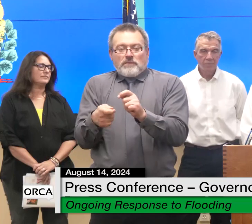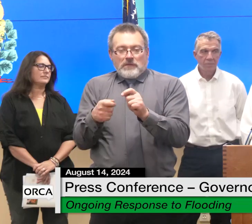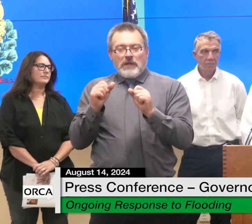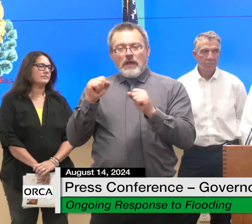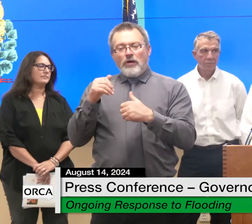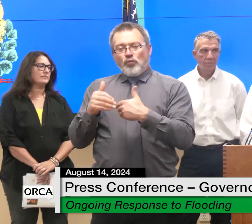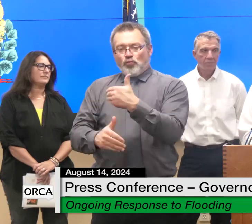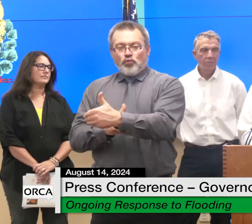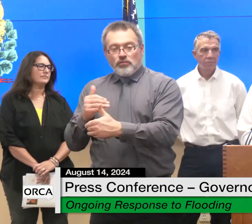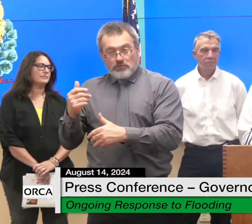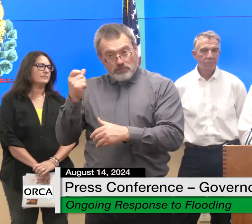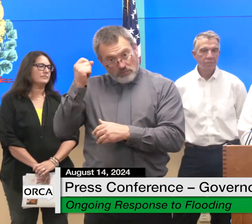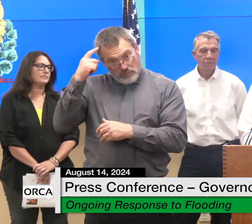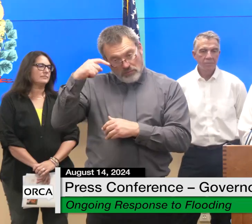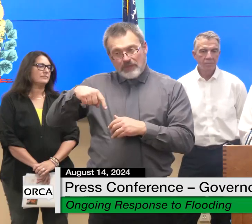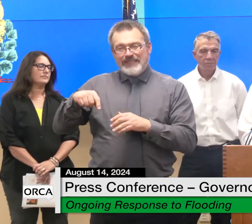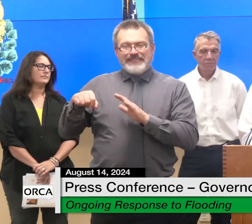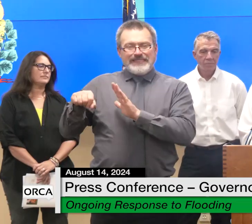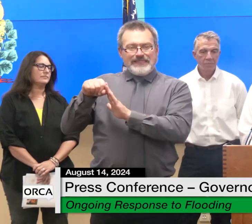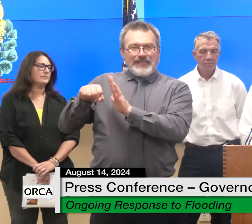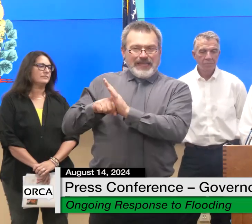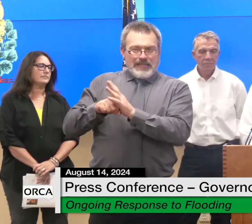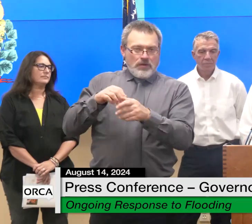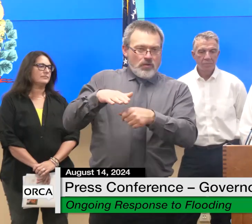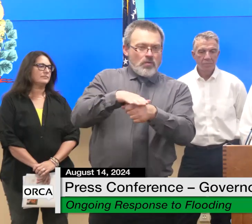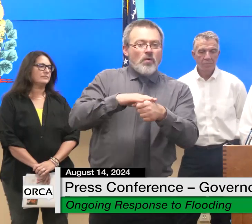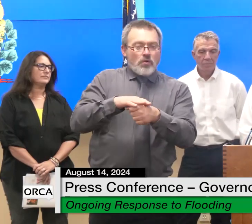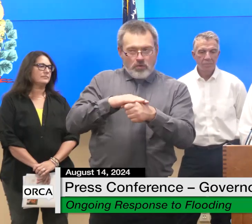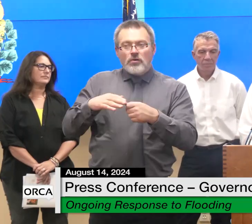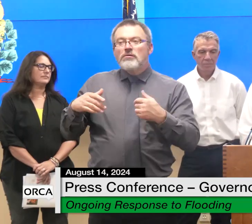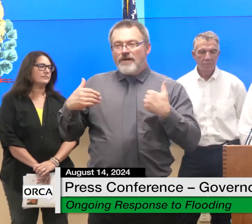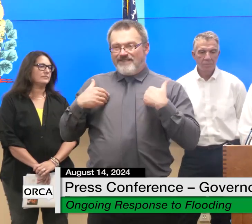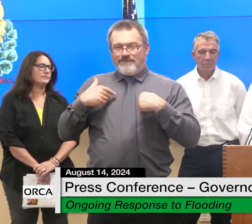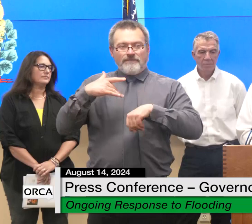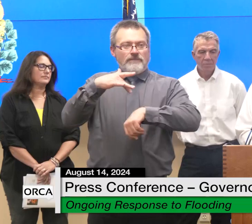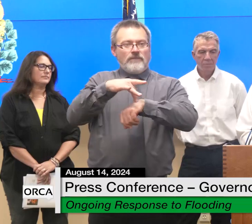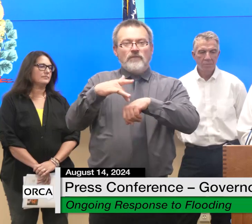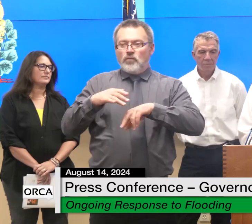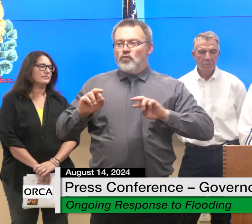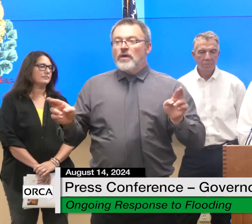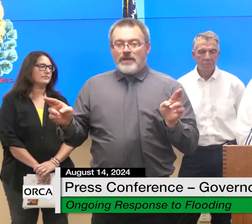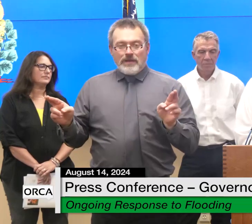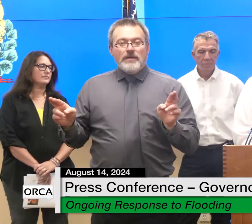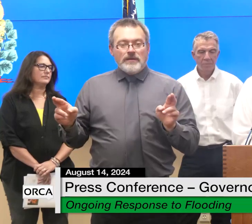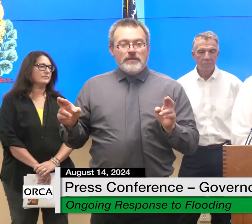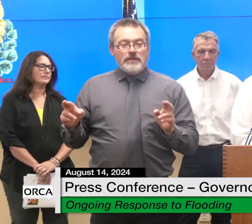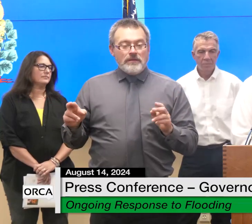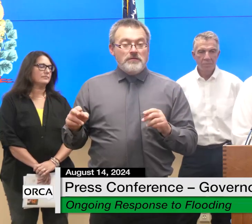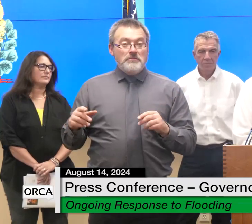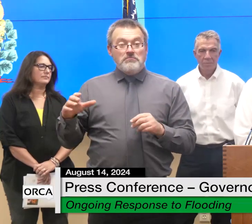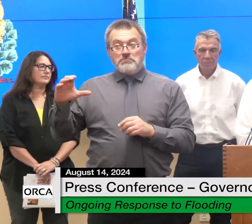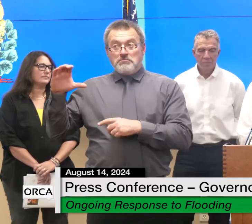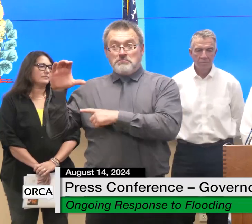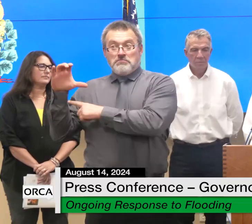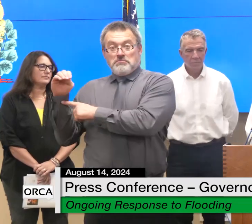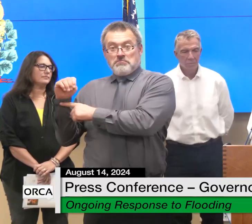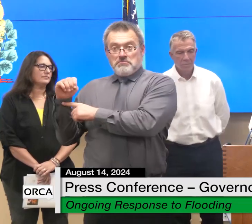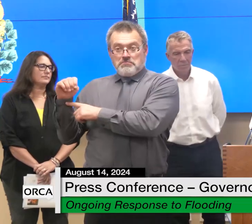programs now. And so these case managers are able to resolve some of the cases even before a federal declaration is